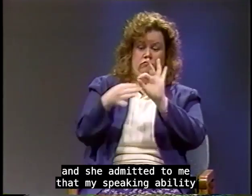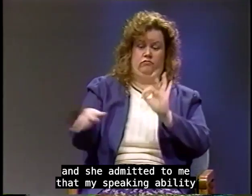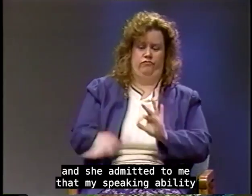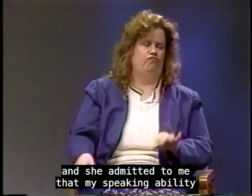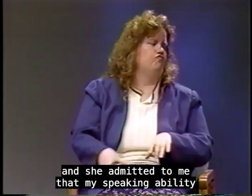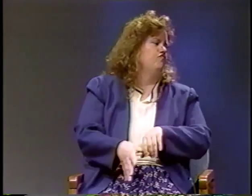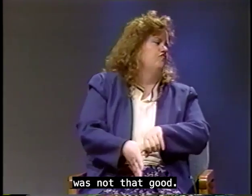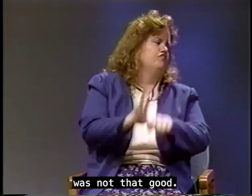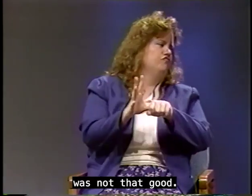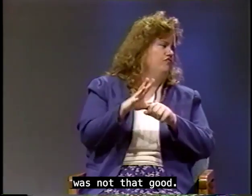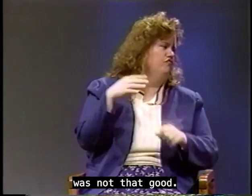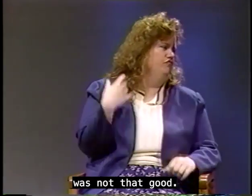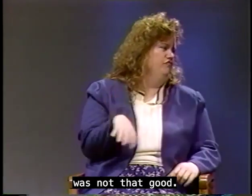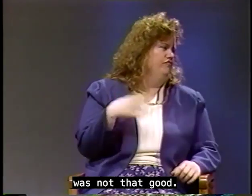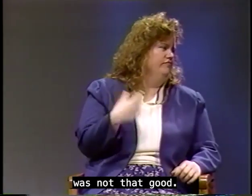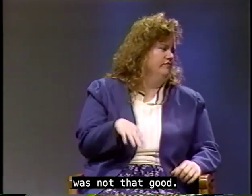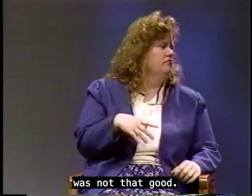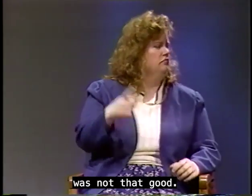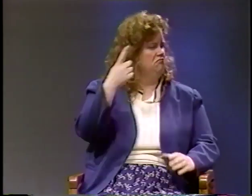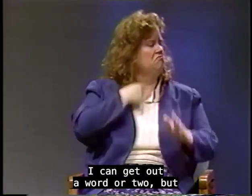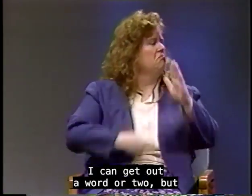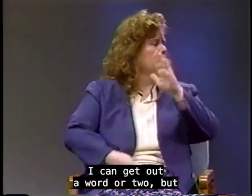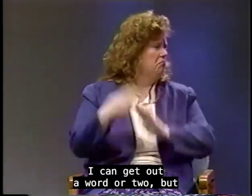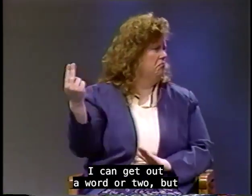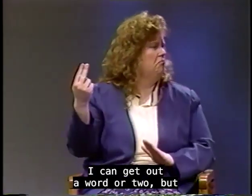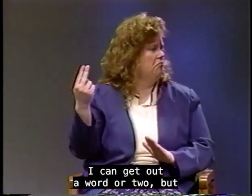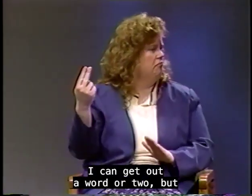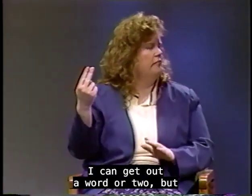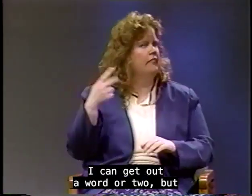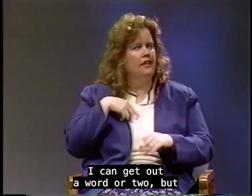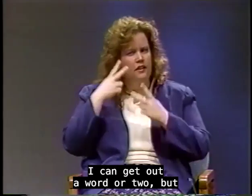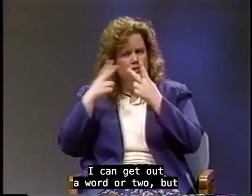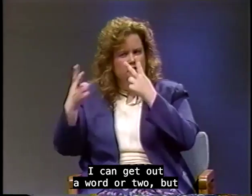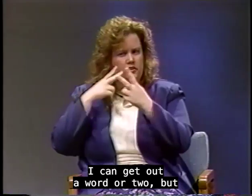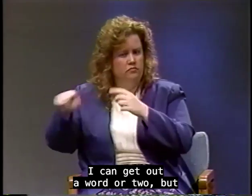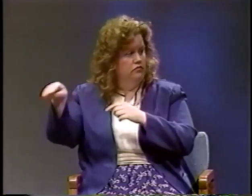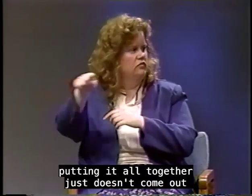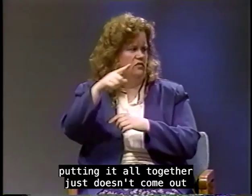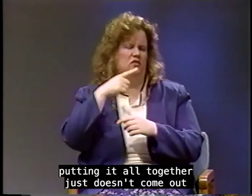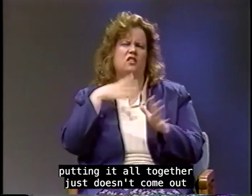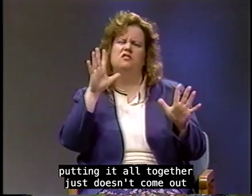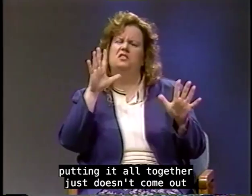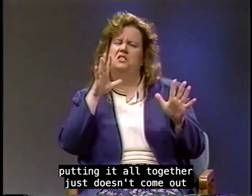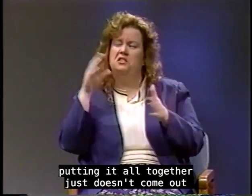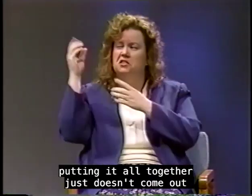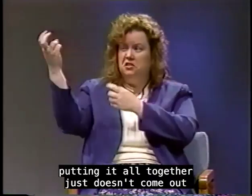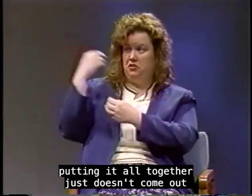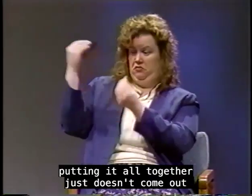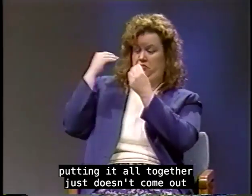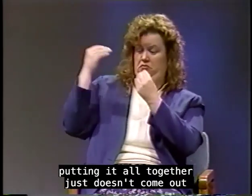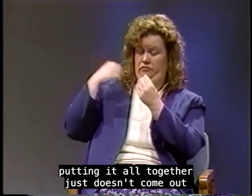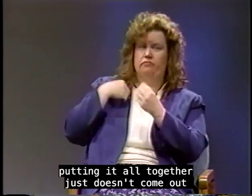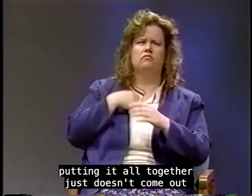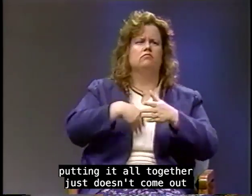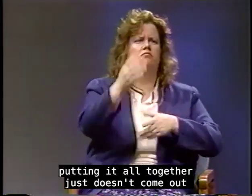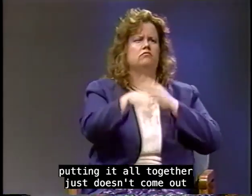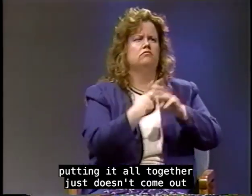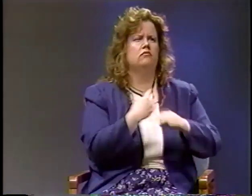speaking ability was not that good. I can get out a word or two, but putting it all together just doesn't come out well.